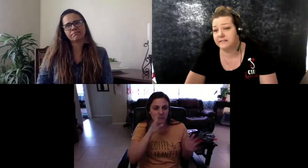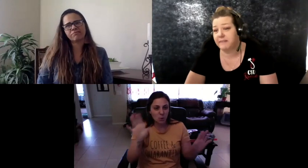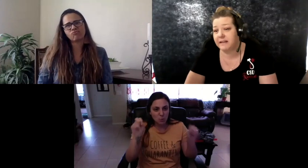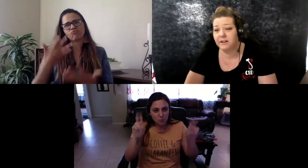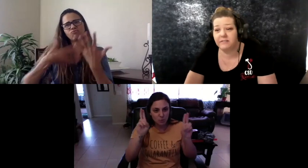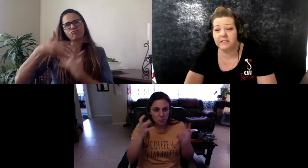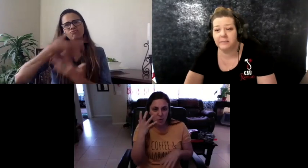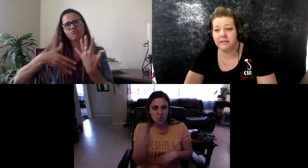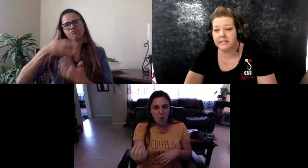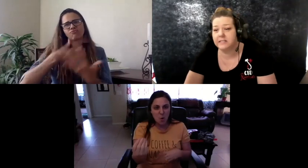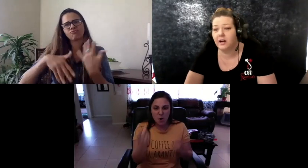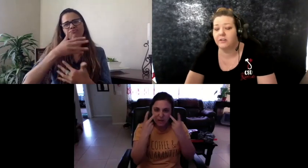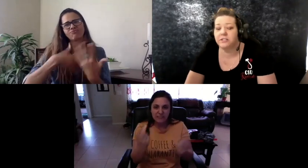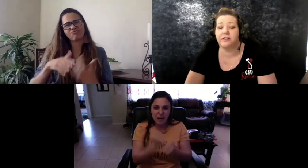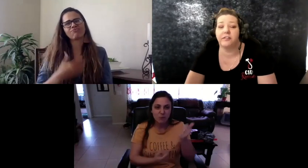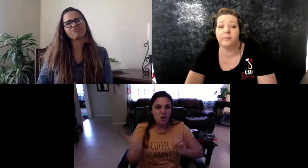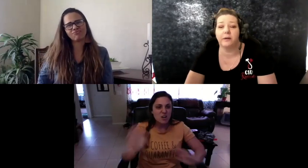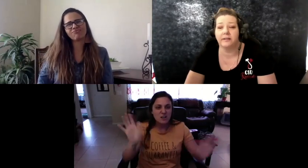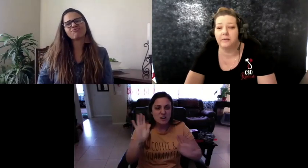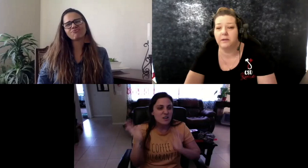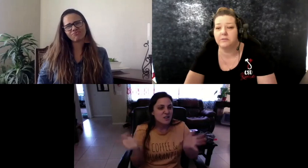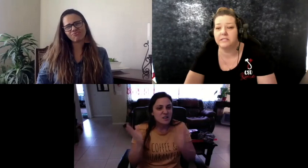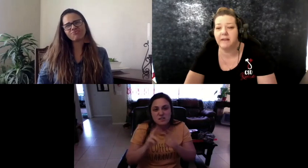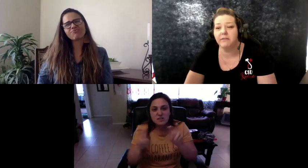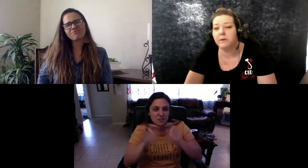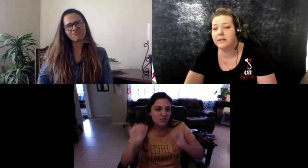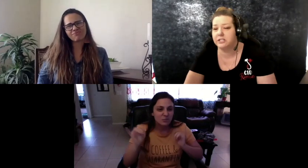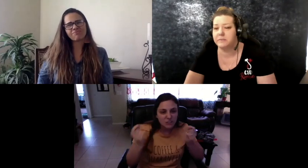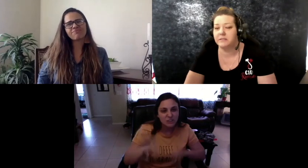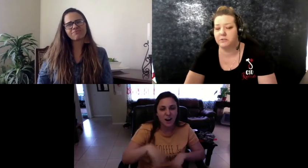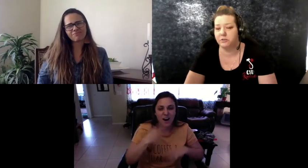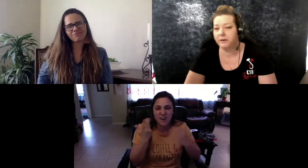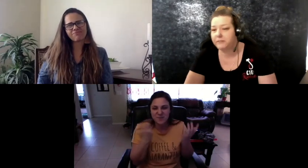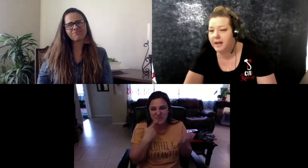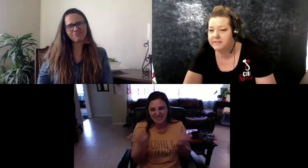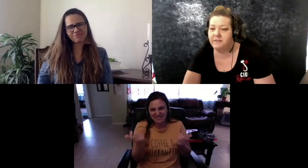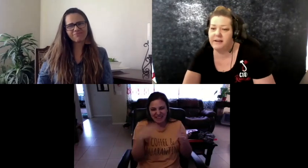events. Any of their events, my kids are just thrilled. They want to go see everyone and just be little social